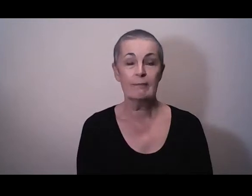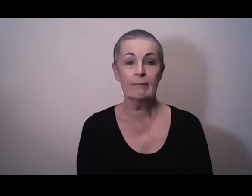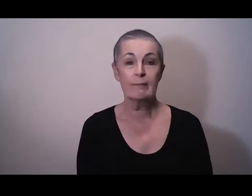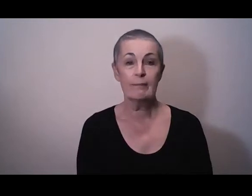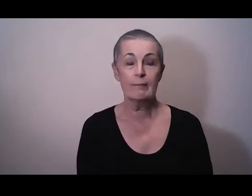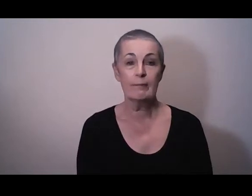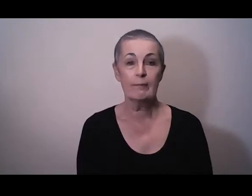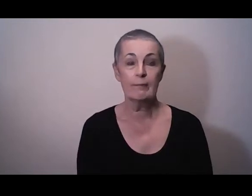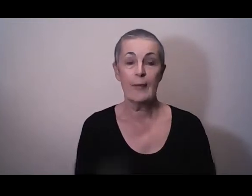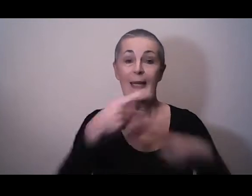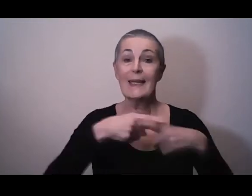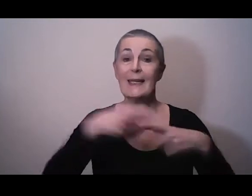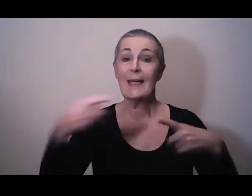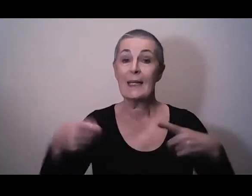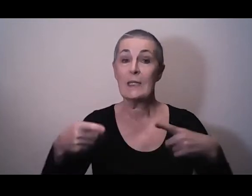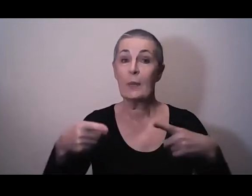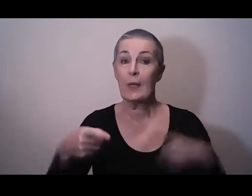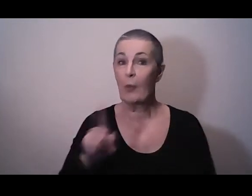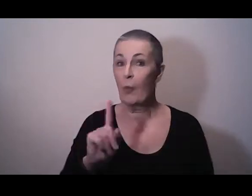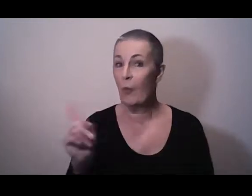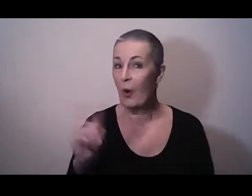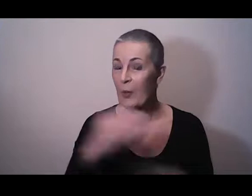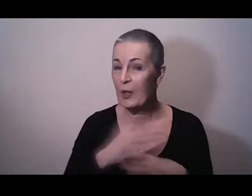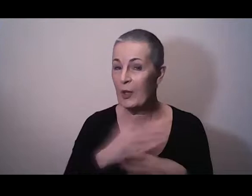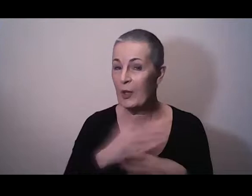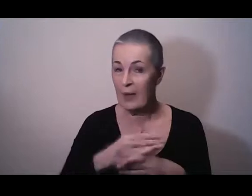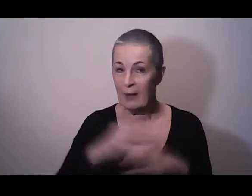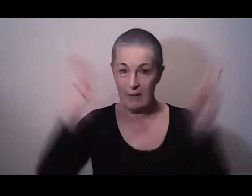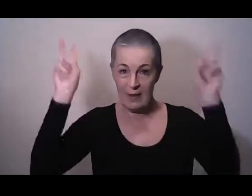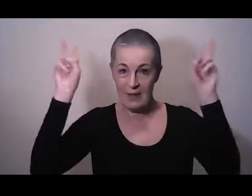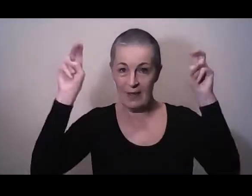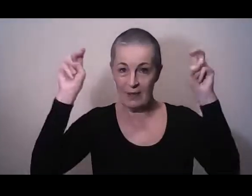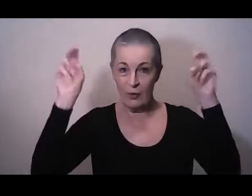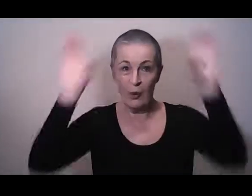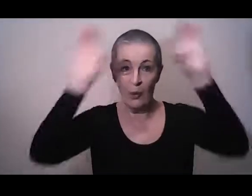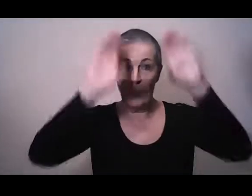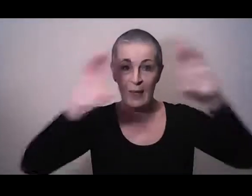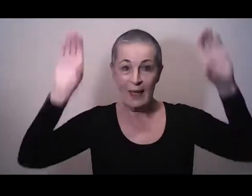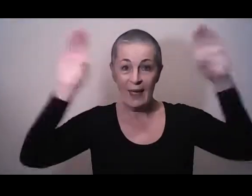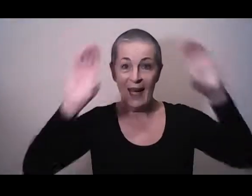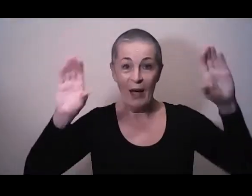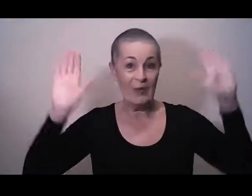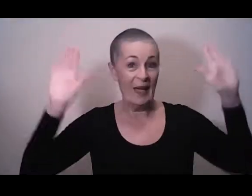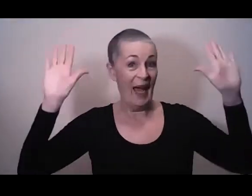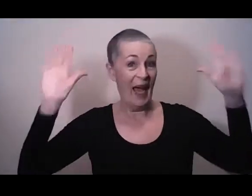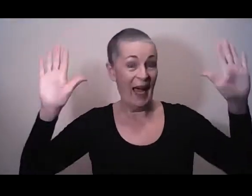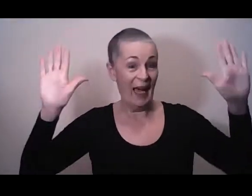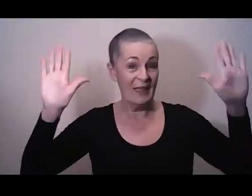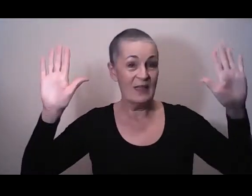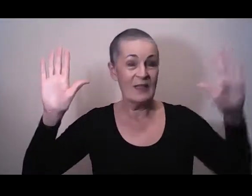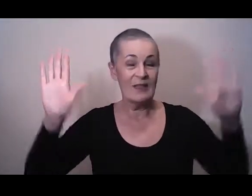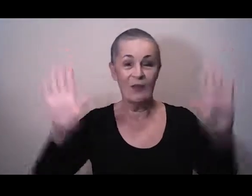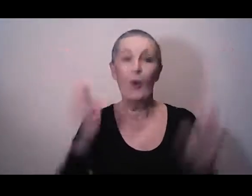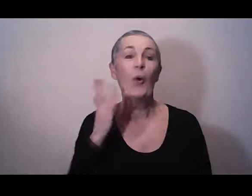session is next week. We're going to do something called cloud hands in horse stance. Now that's a little bit more tricky, but